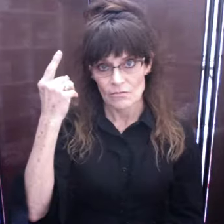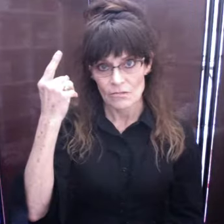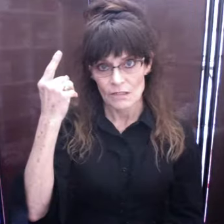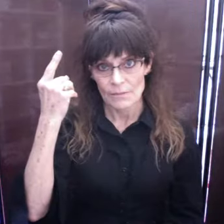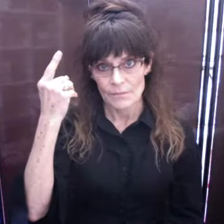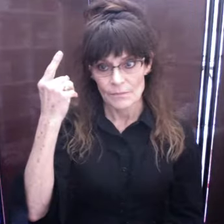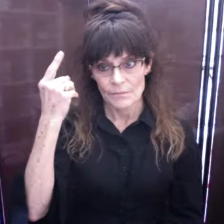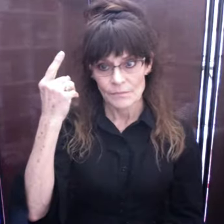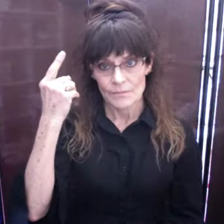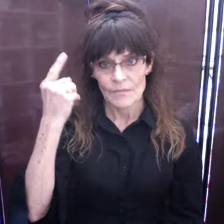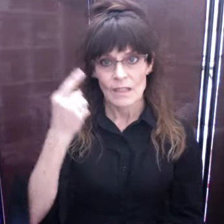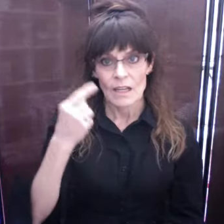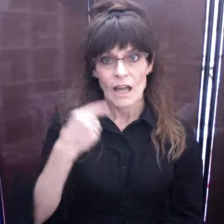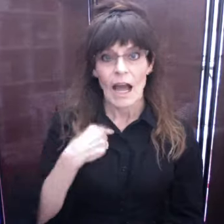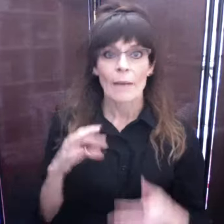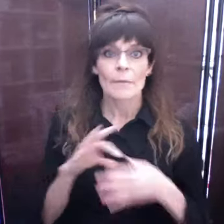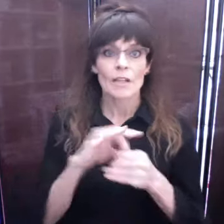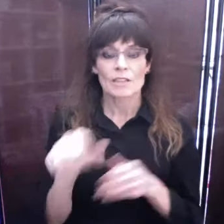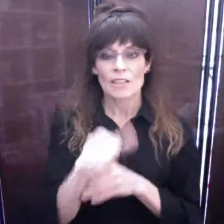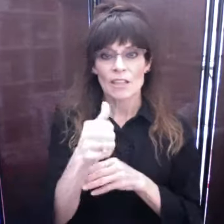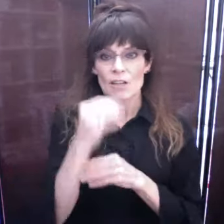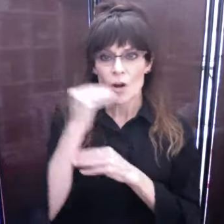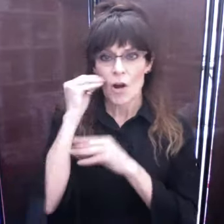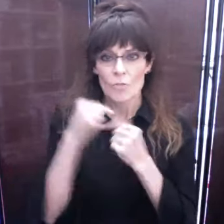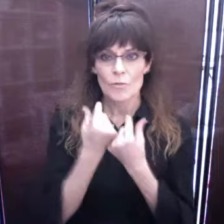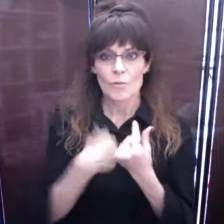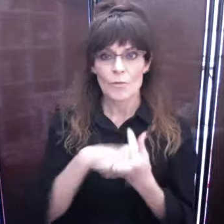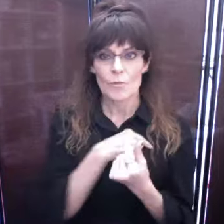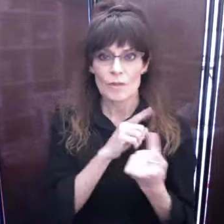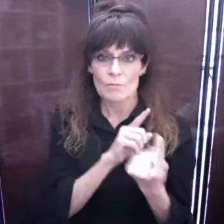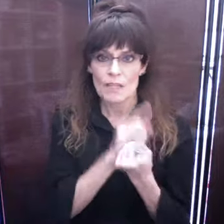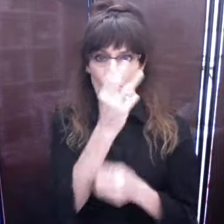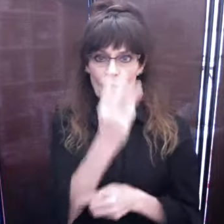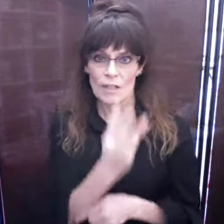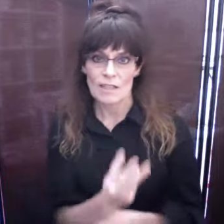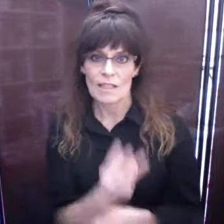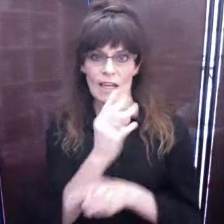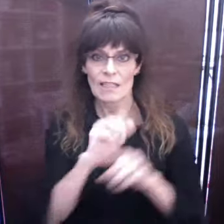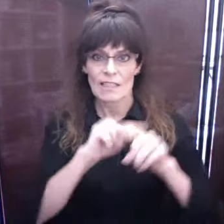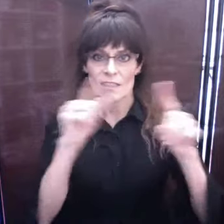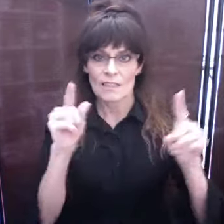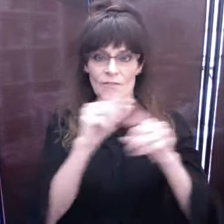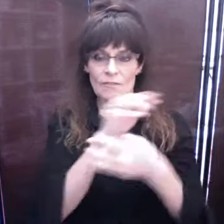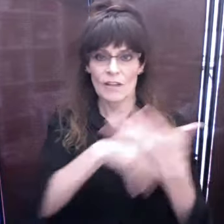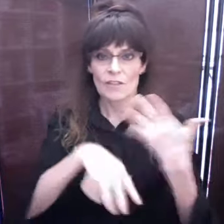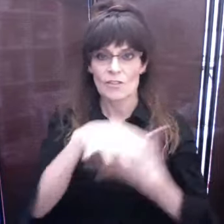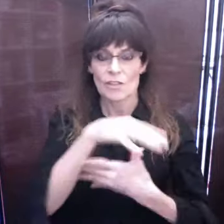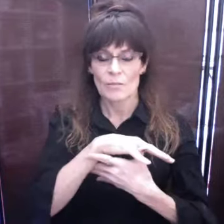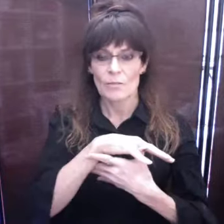I belonged to this other home group. We meet on Wednesday nights. It's in a different fellowship, and I'll leave that part out of it. But I was listening to